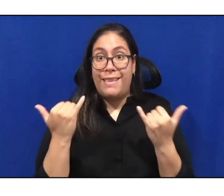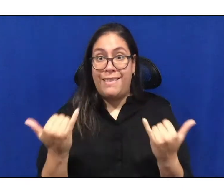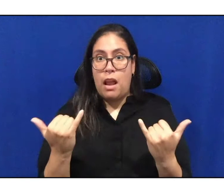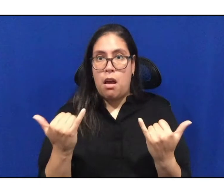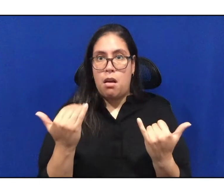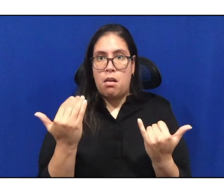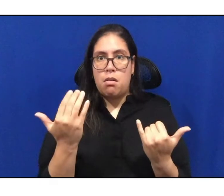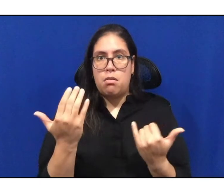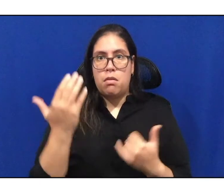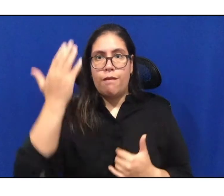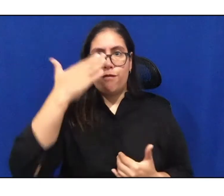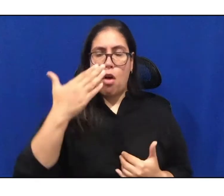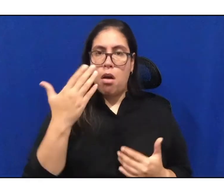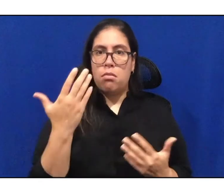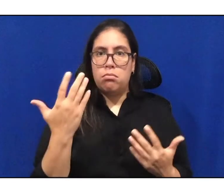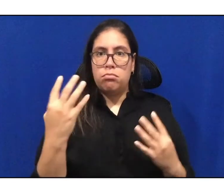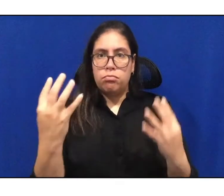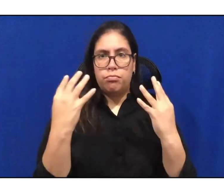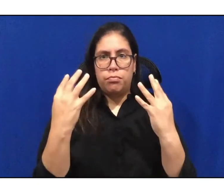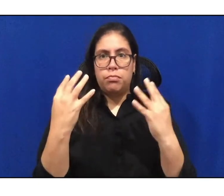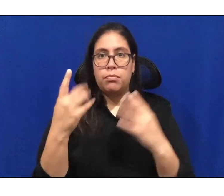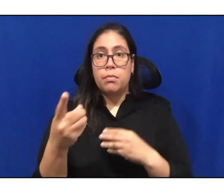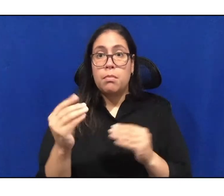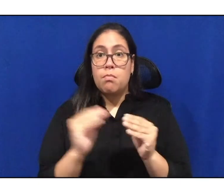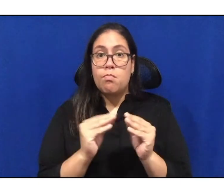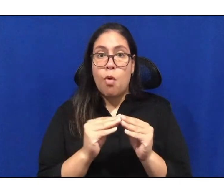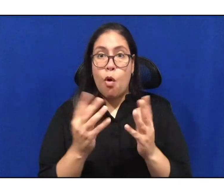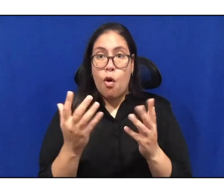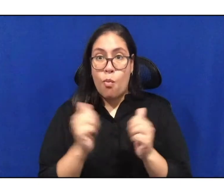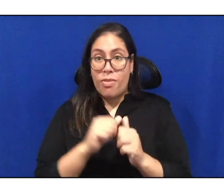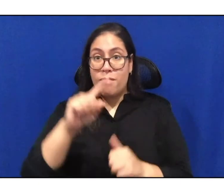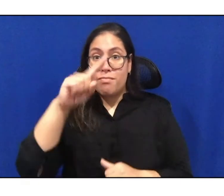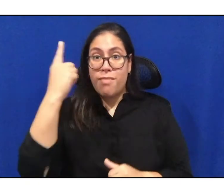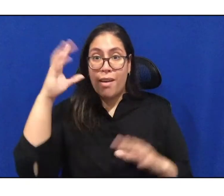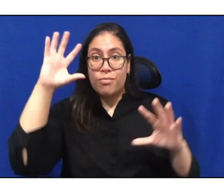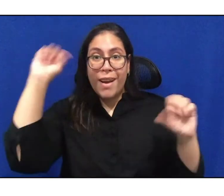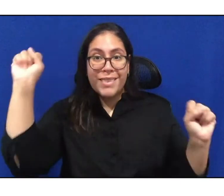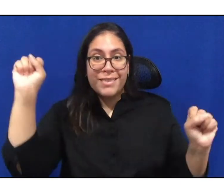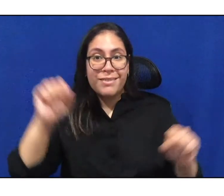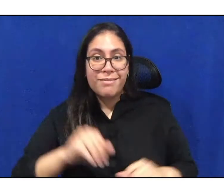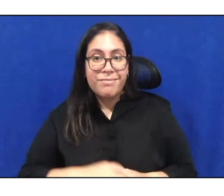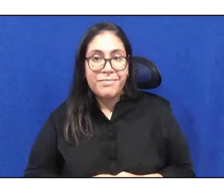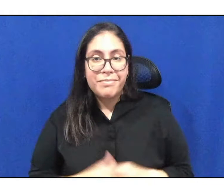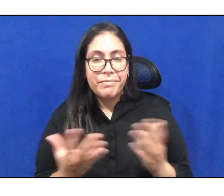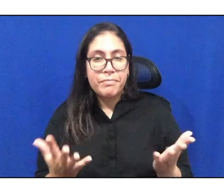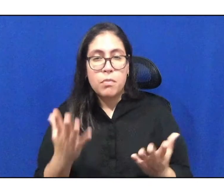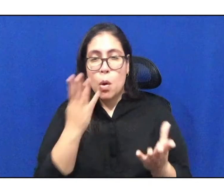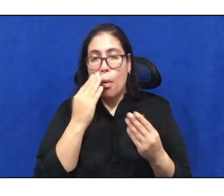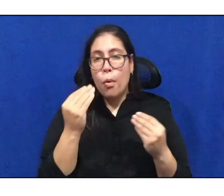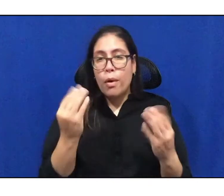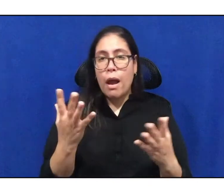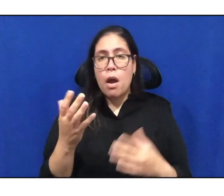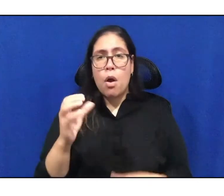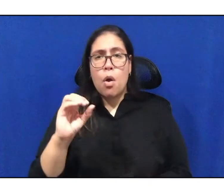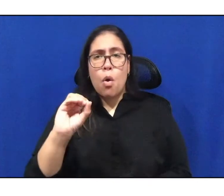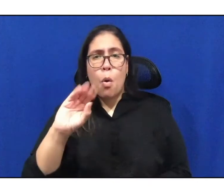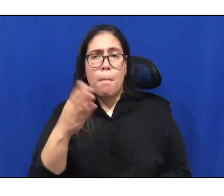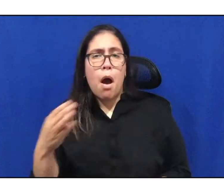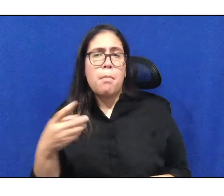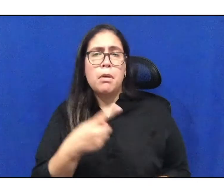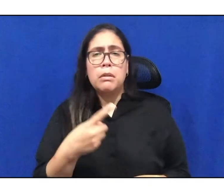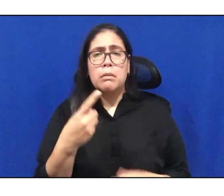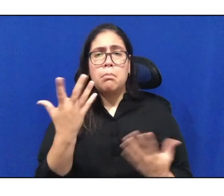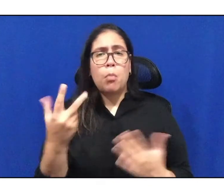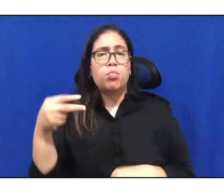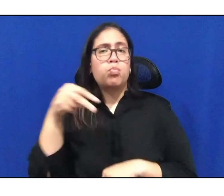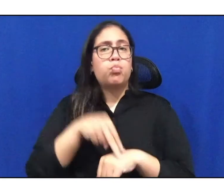of age with the Black president. Like, I don't care. Obama could have just stood up there for